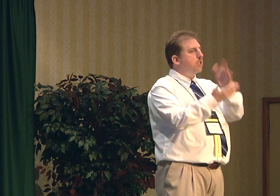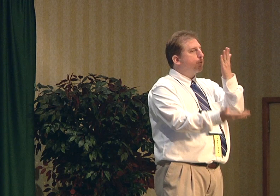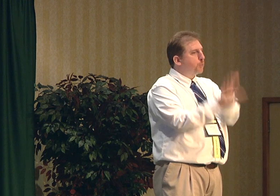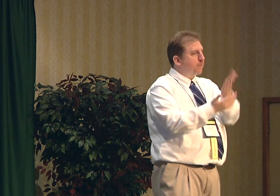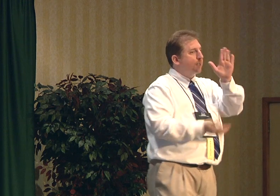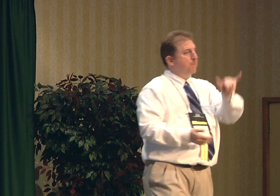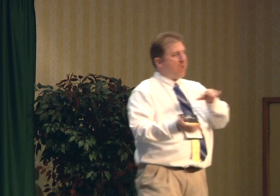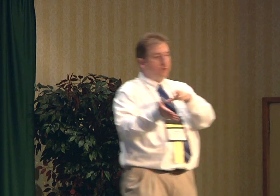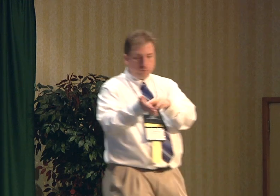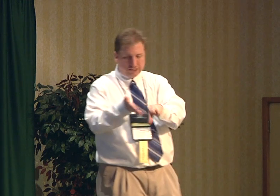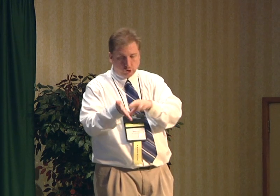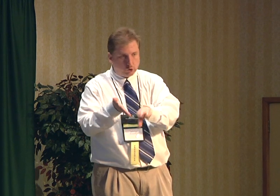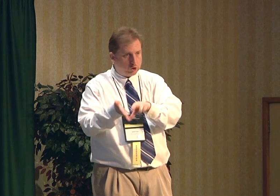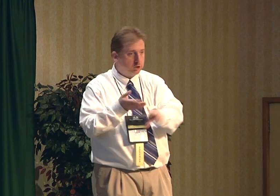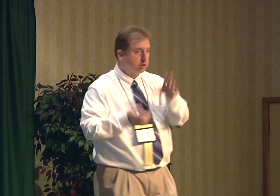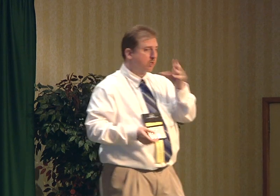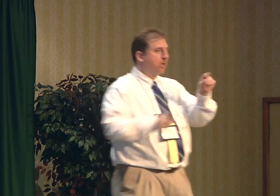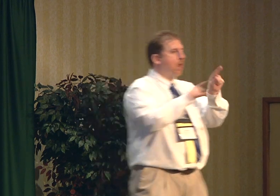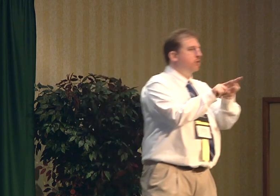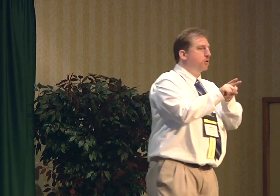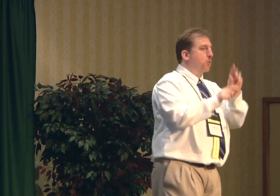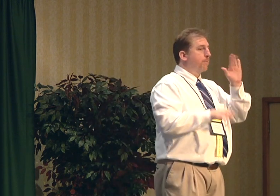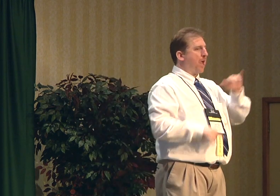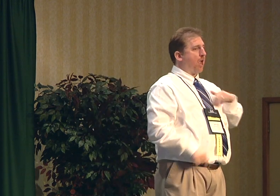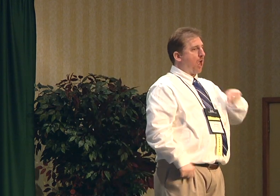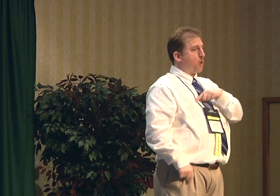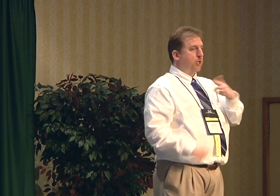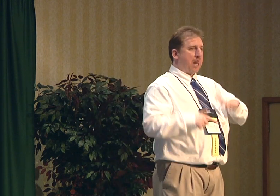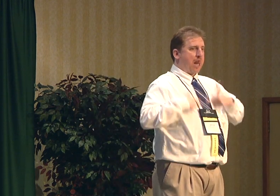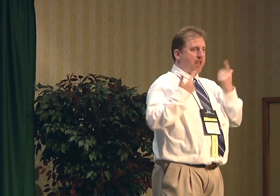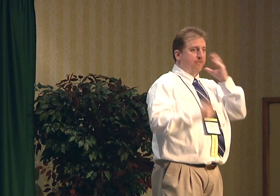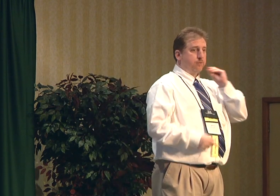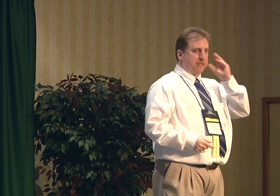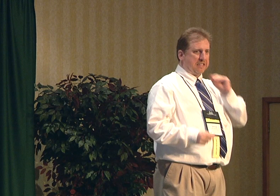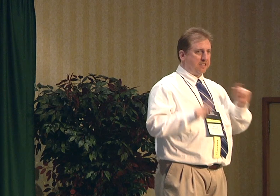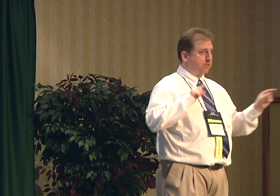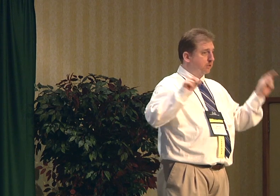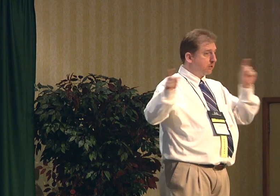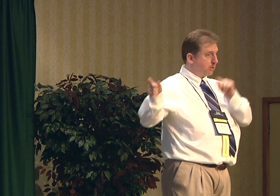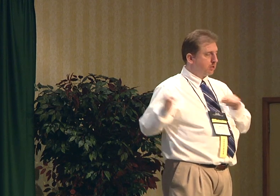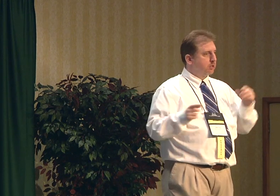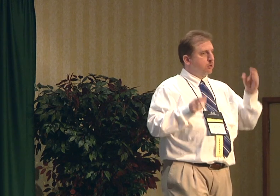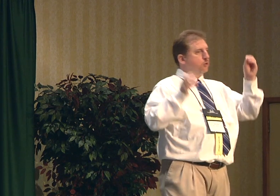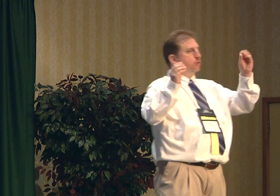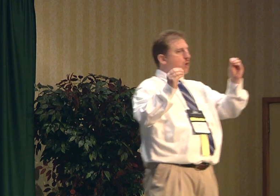death. And that's been proven by research and also by our own anecdotal life